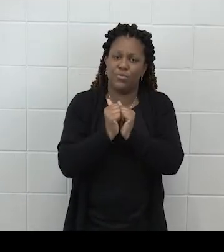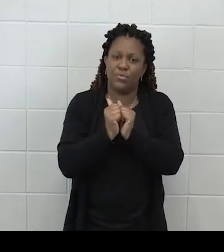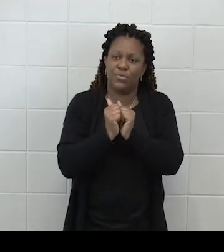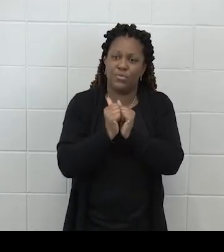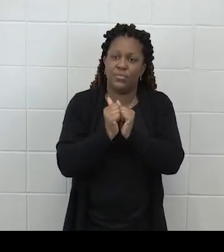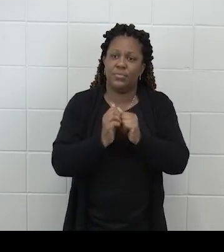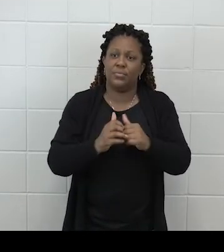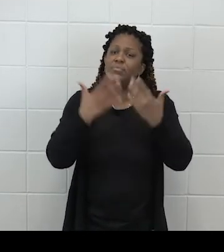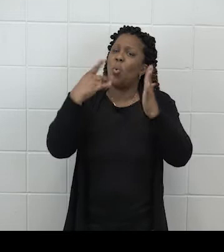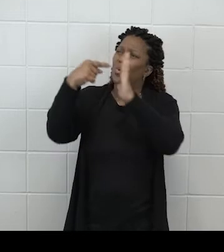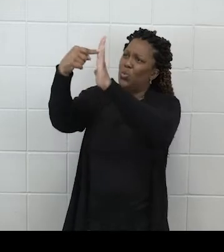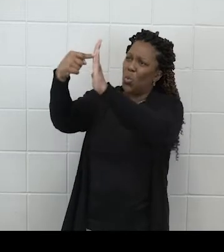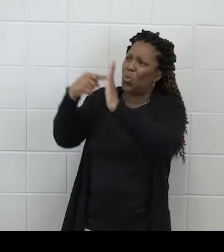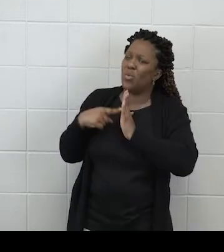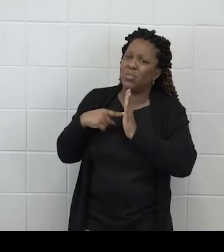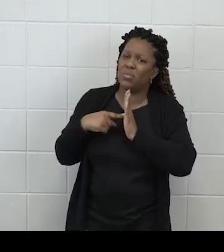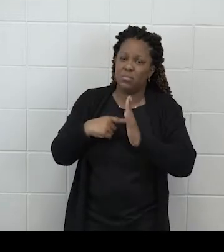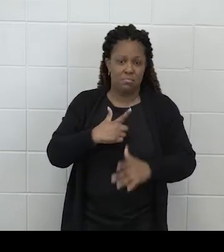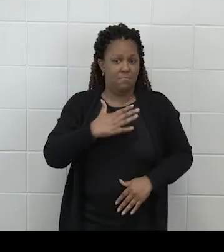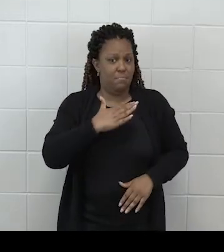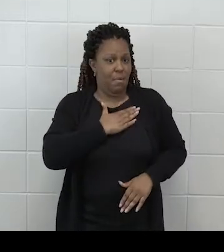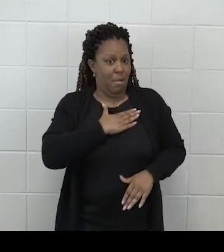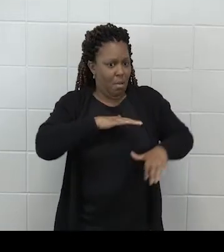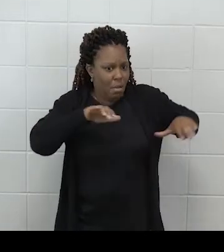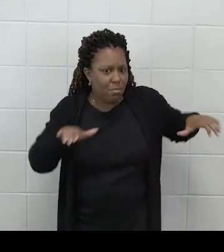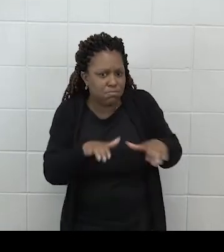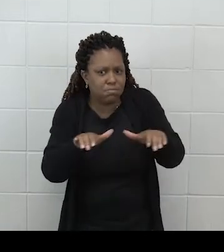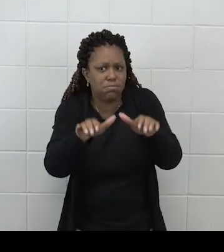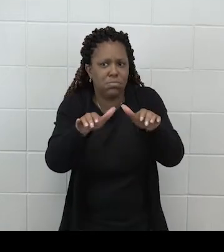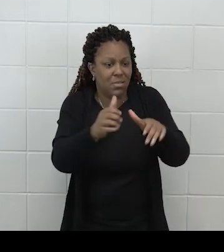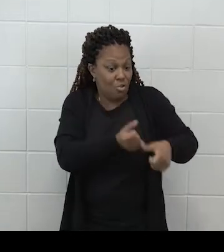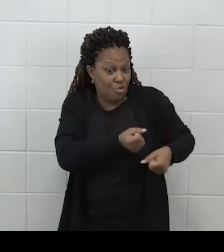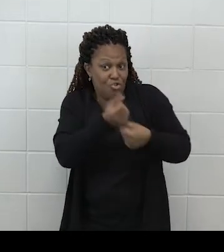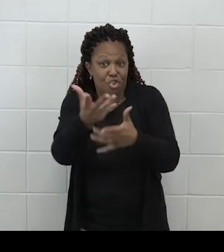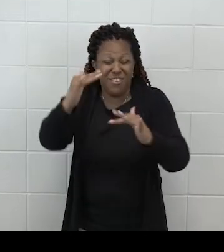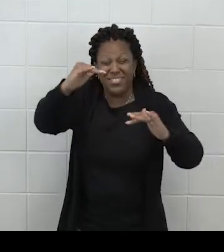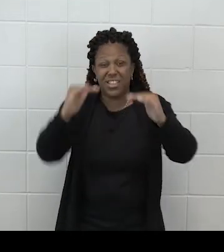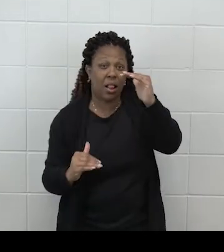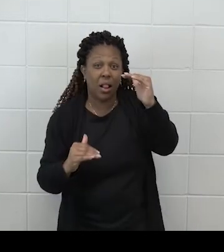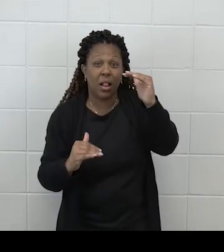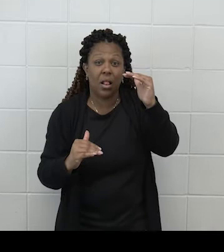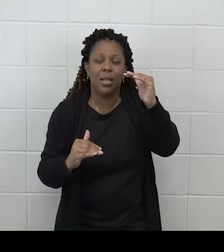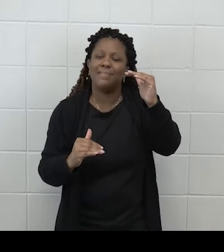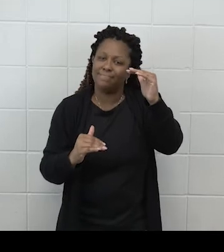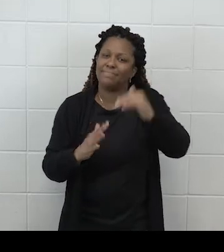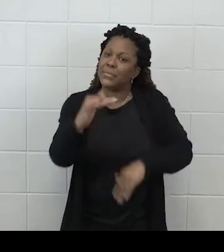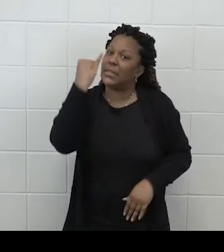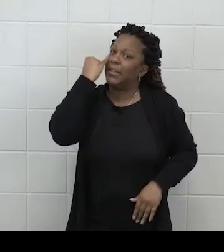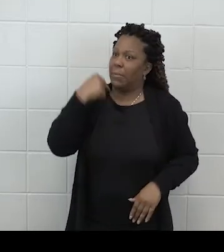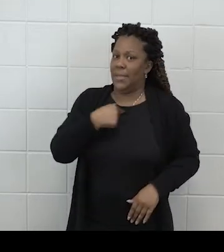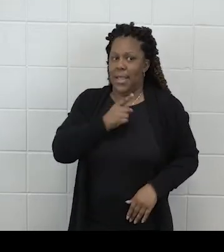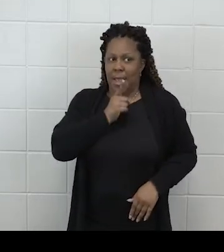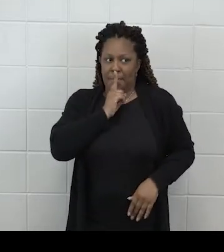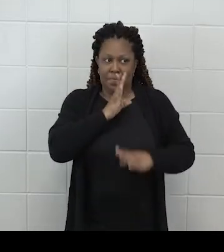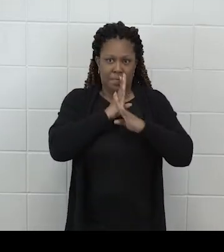injustice. Convict me for my indifference. Forgive me when I have remained silent. Equip me with a